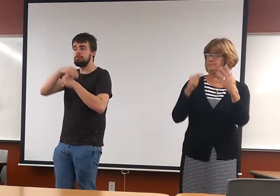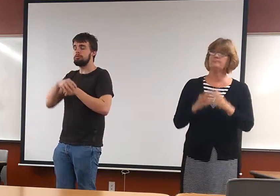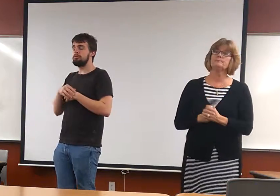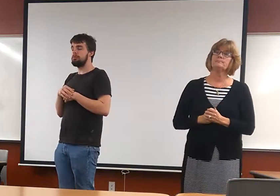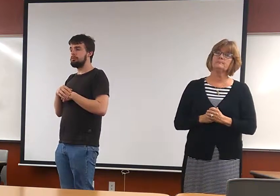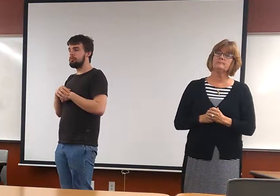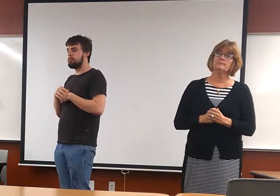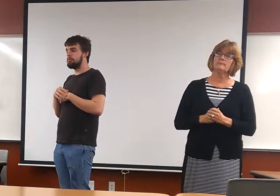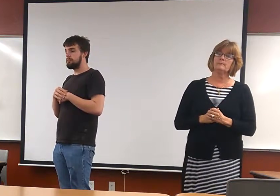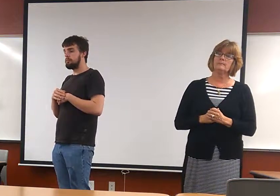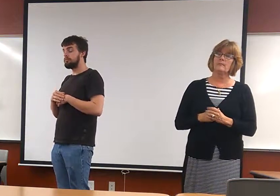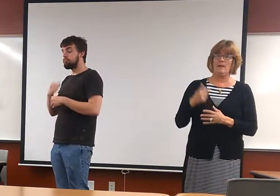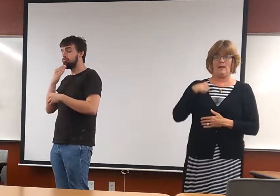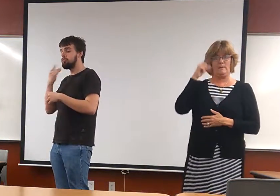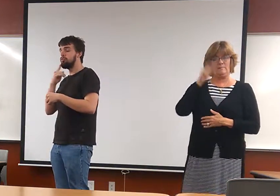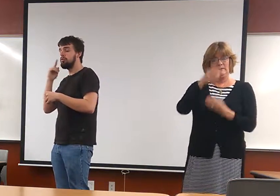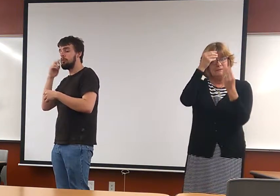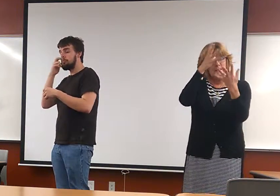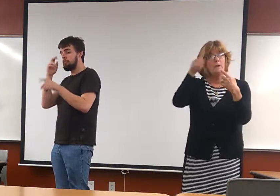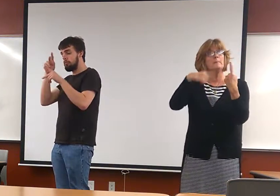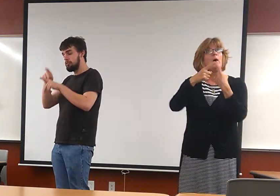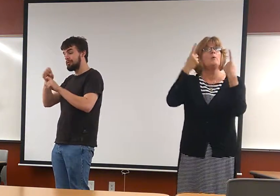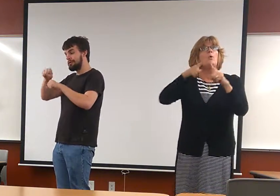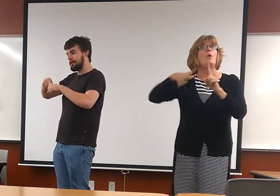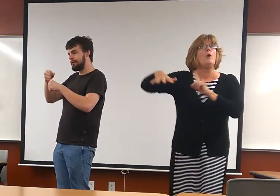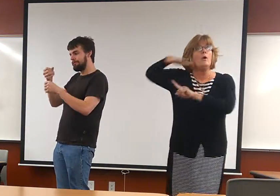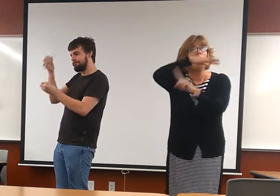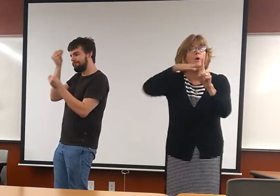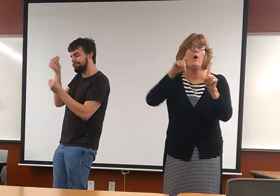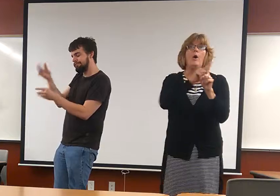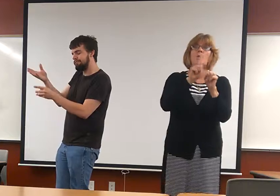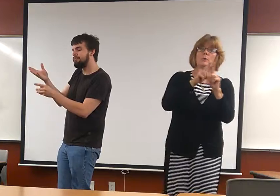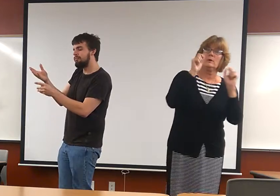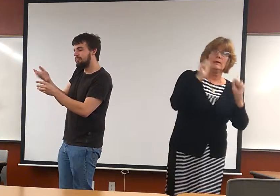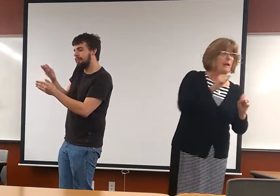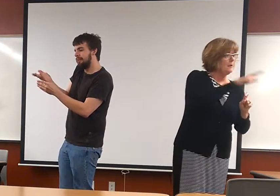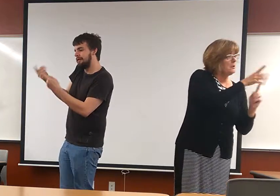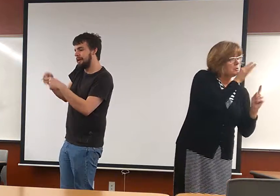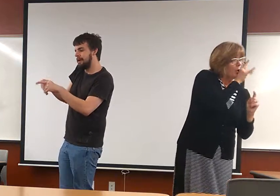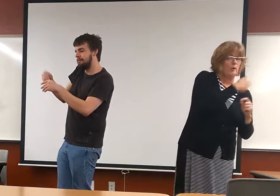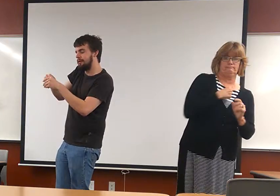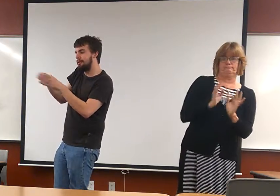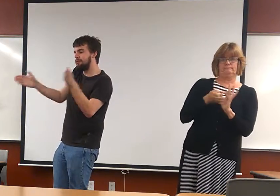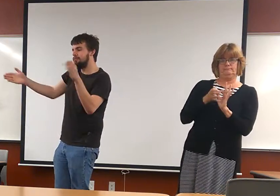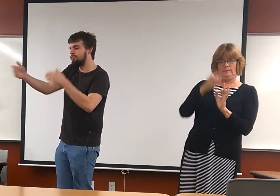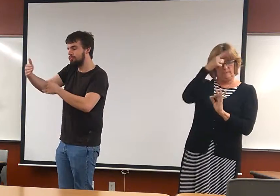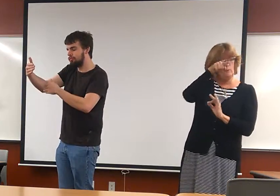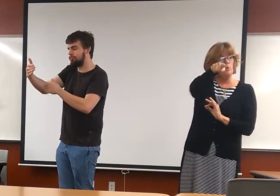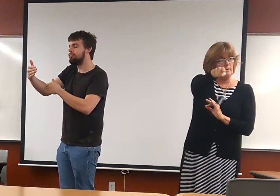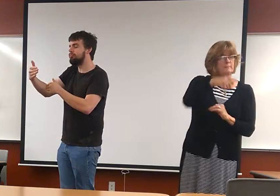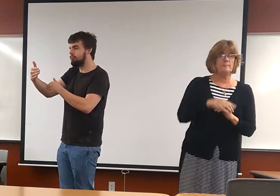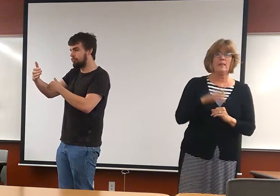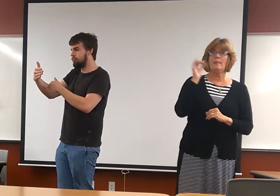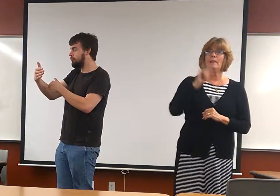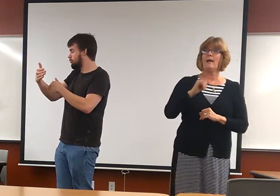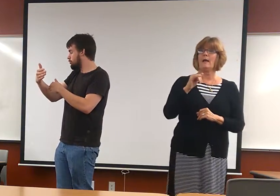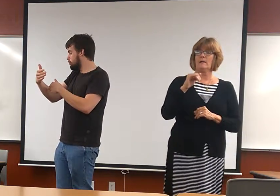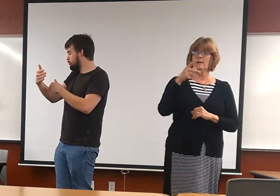and environmental information in addition to spoken or signed content. This is where pro-tactile